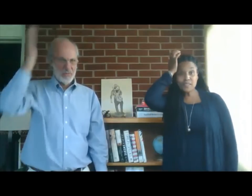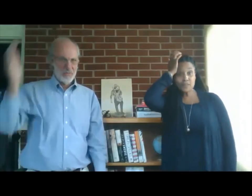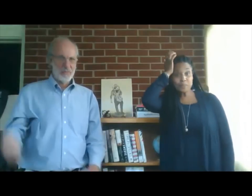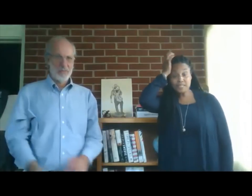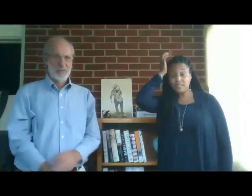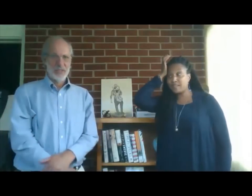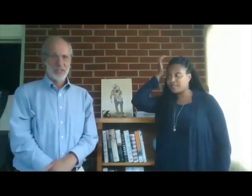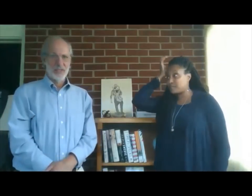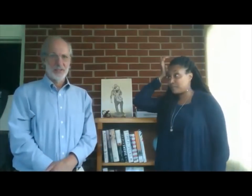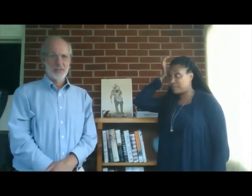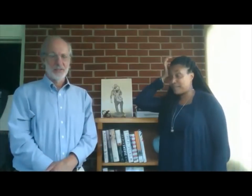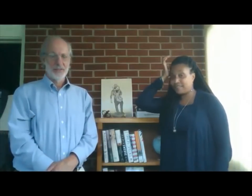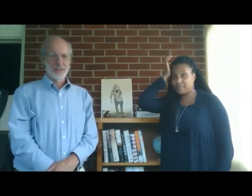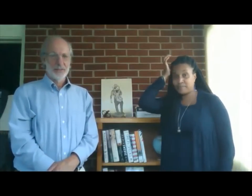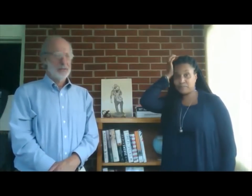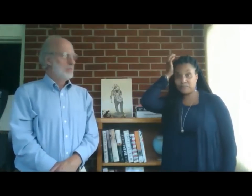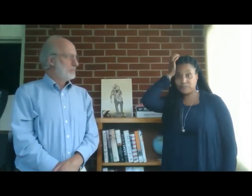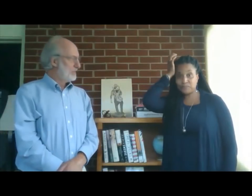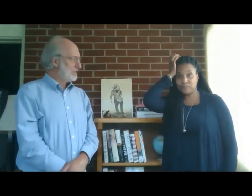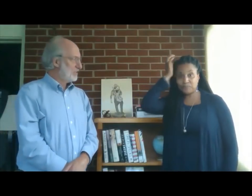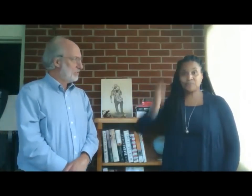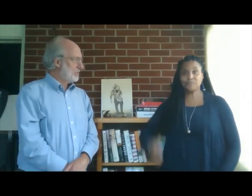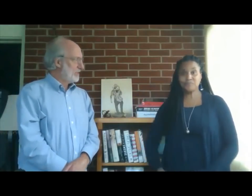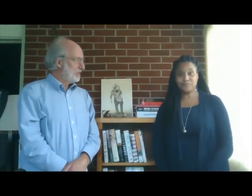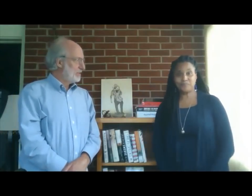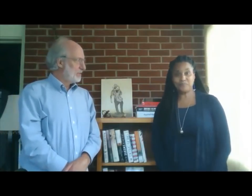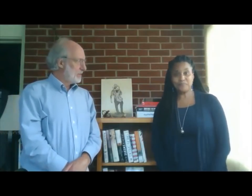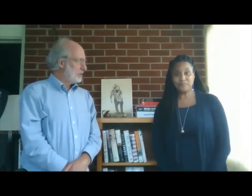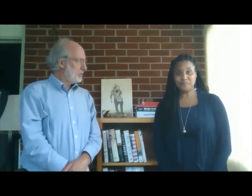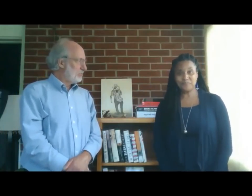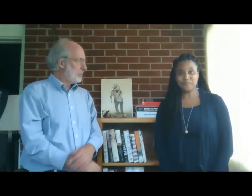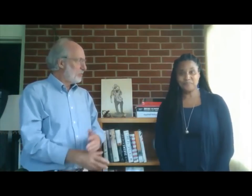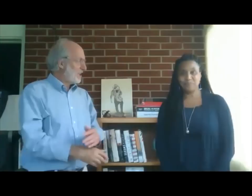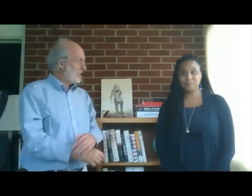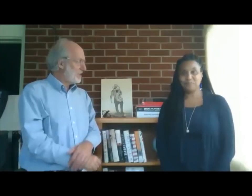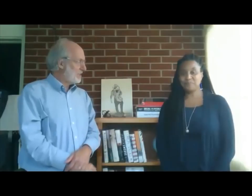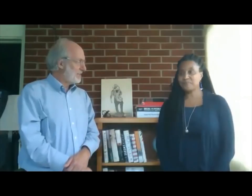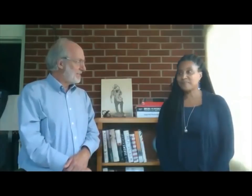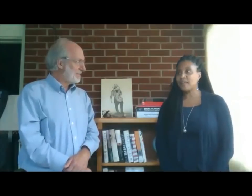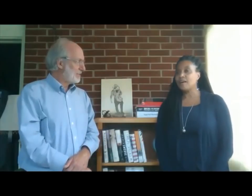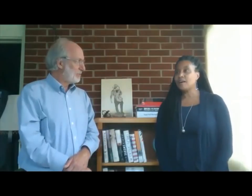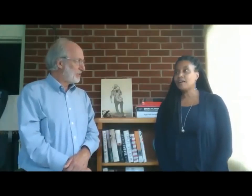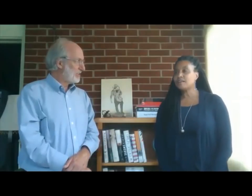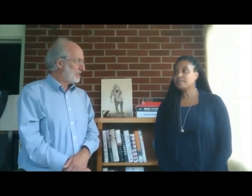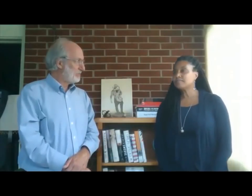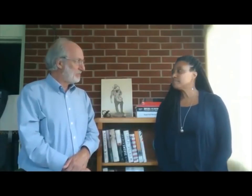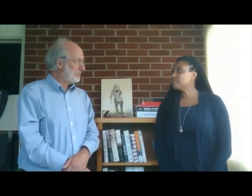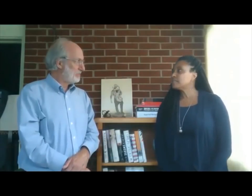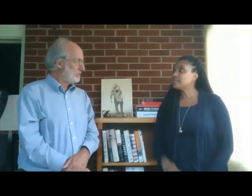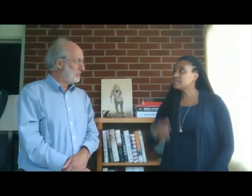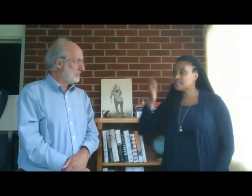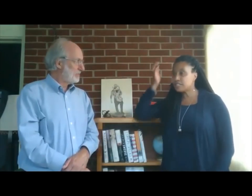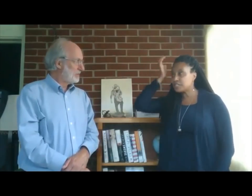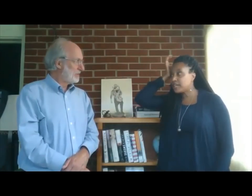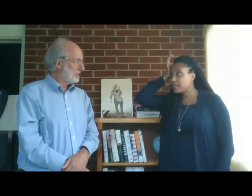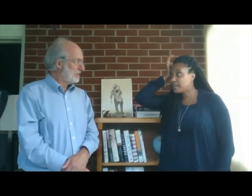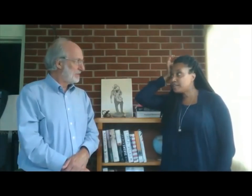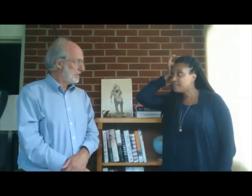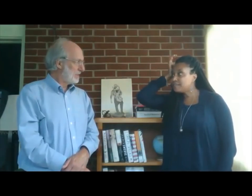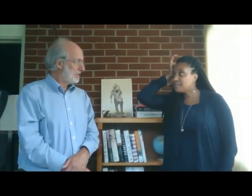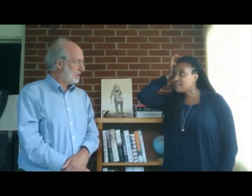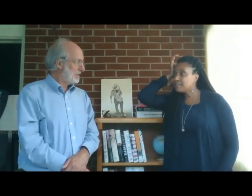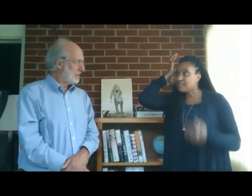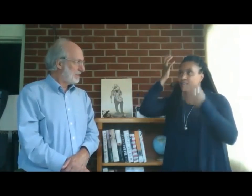Trash. This also means lettuce. Like Yes. Did you know why? To put this in? lettuce is at your